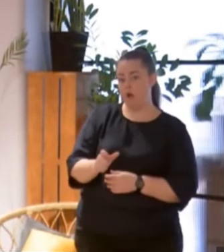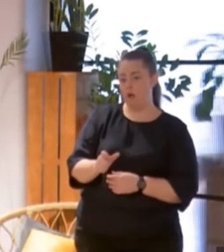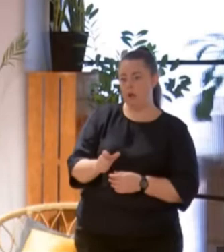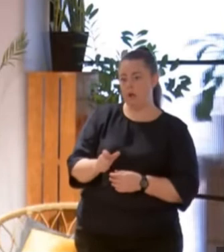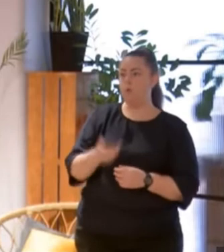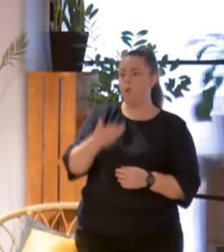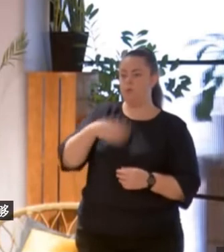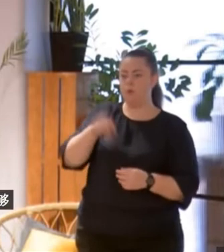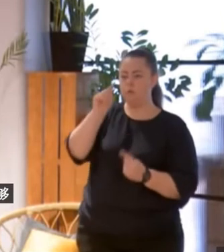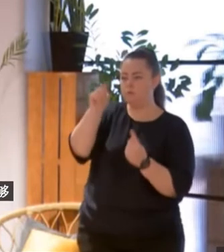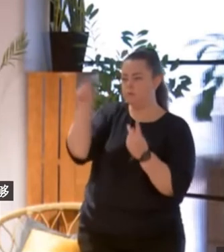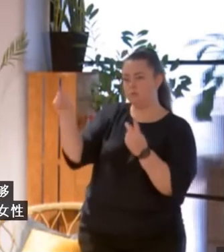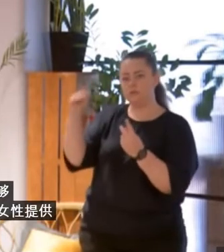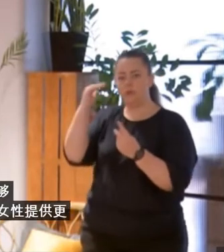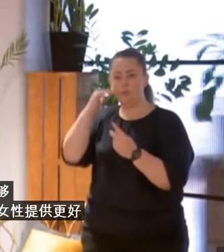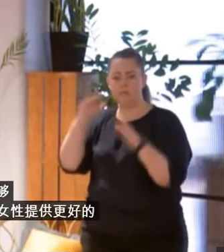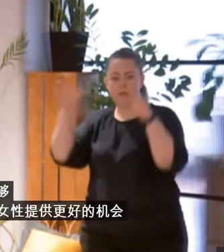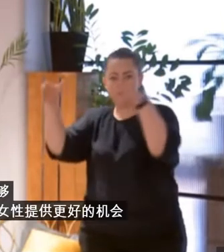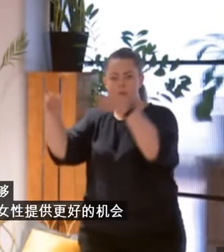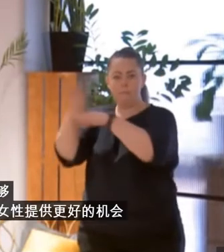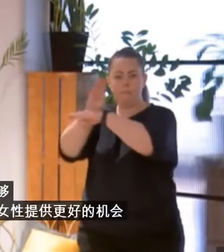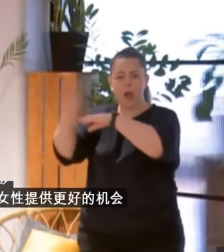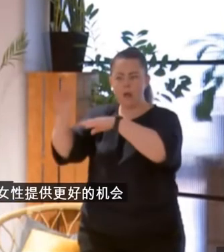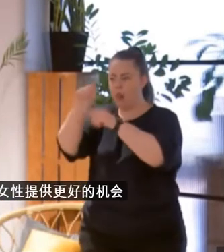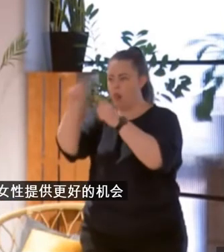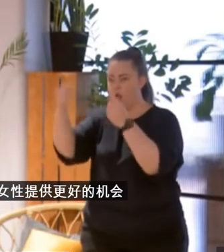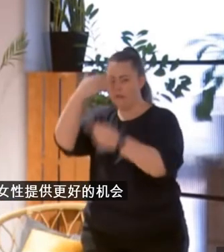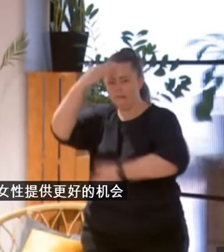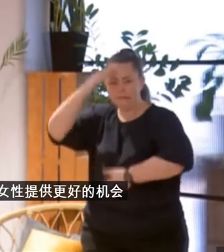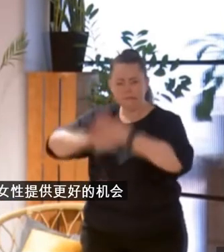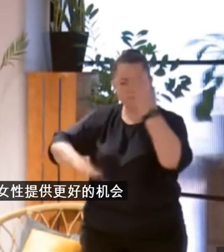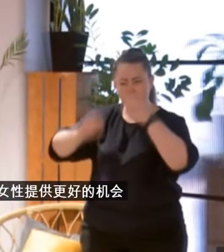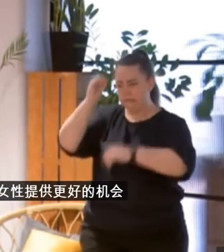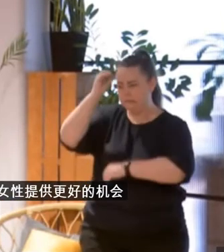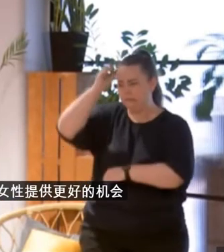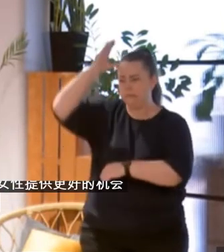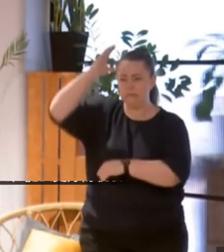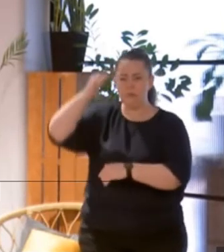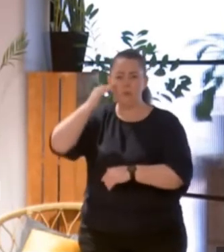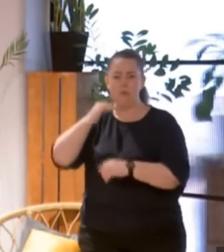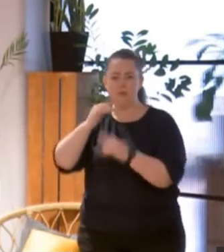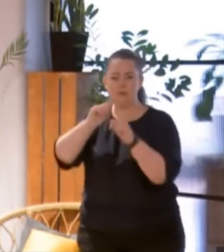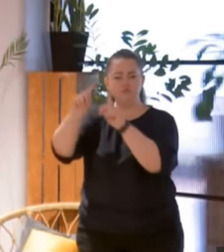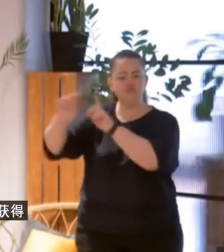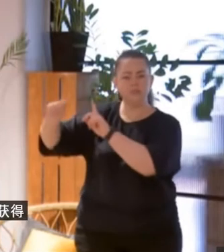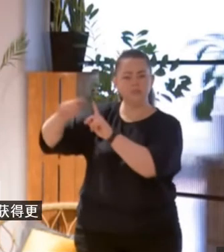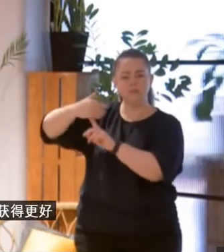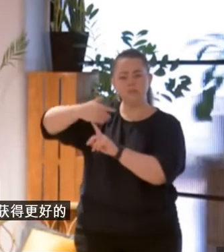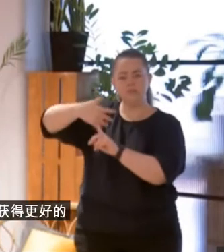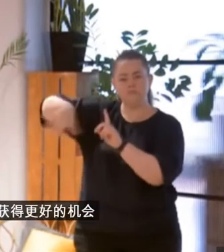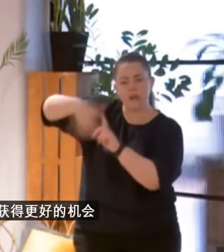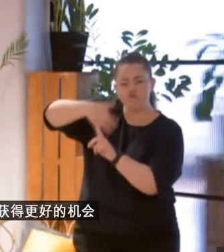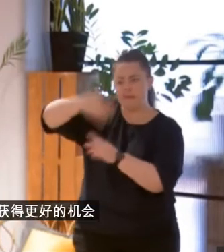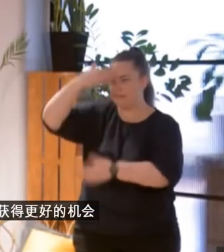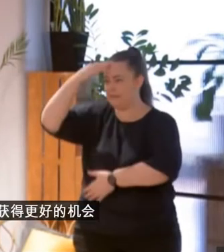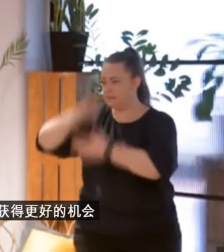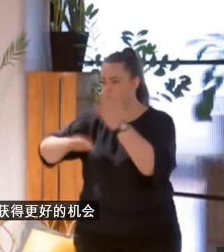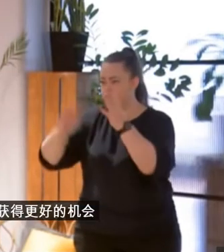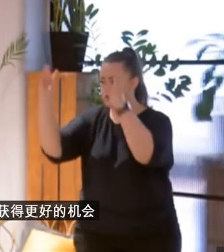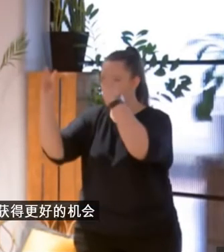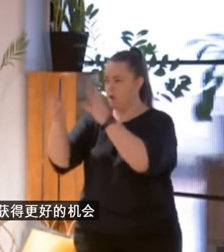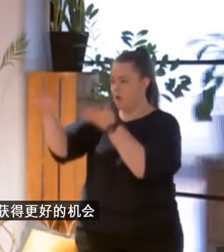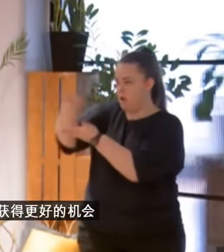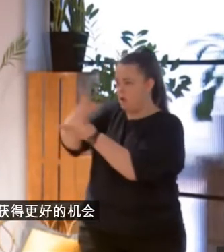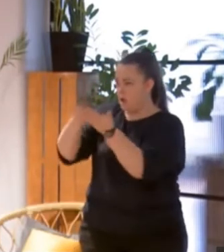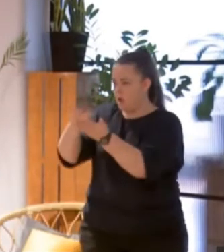state to look at how we can empower and provide better opportunities for women in balancing work and family life and having better opportunities in the workplace